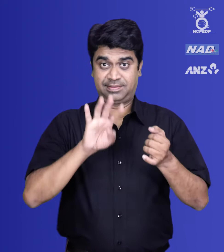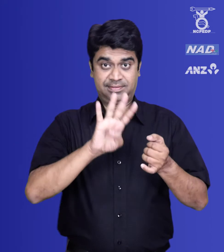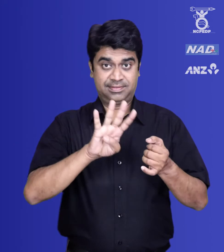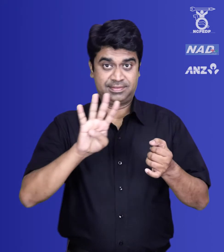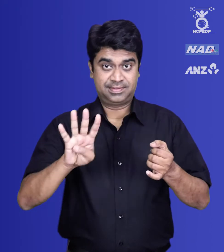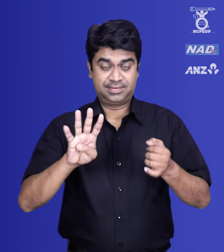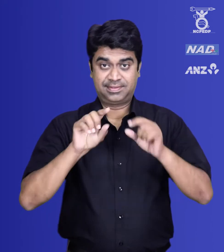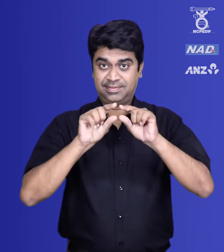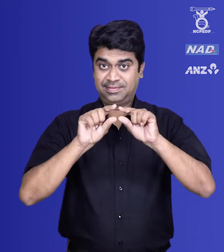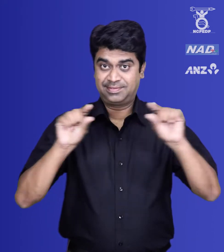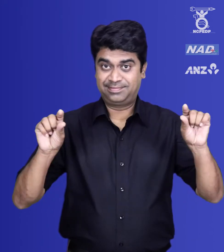44.